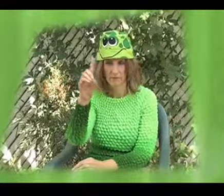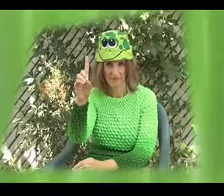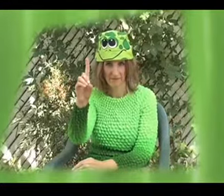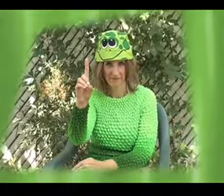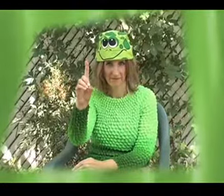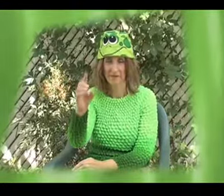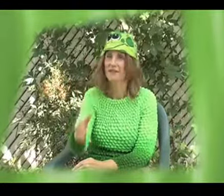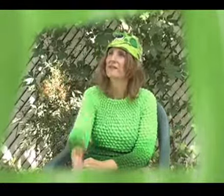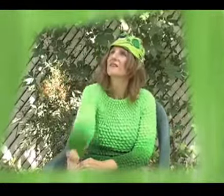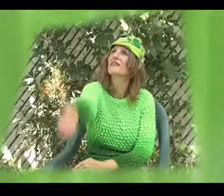God.